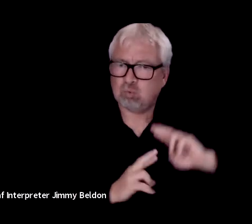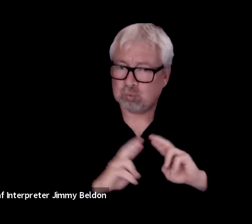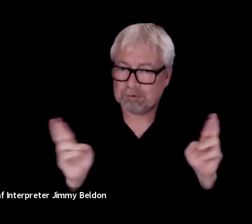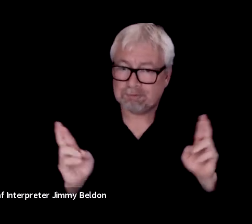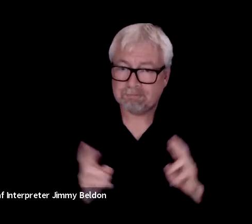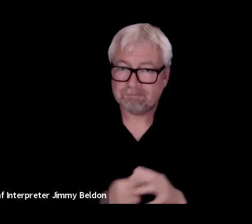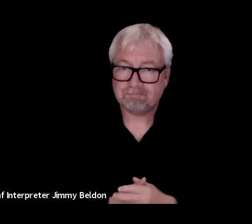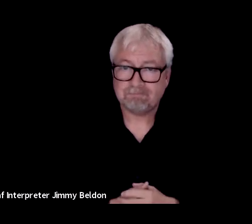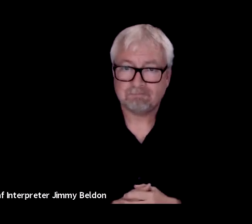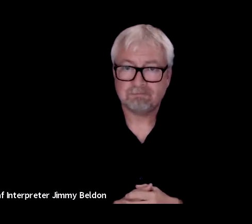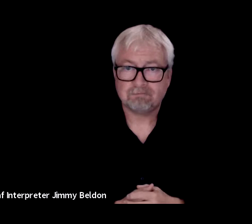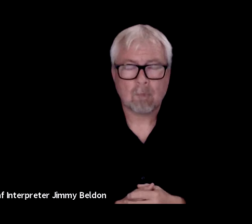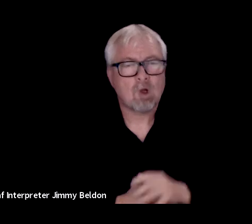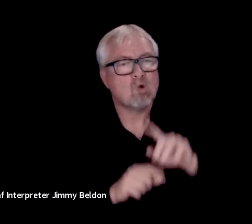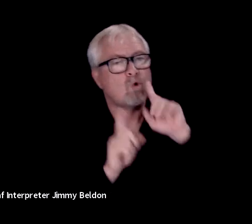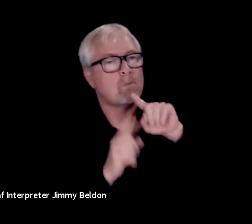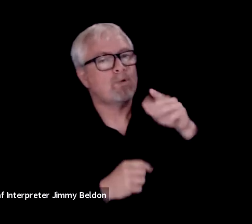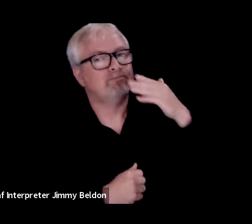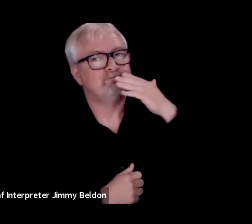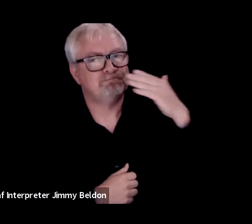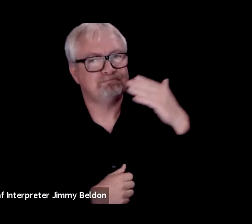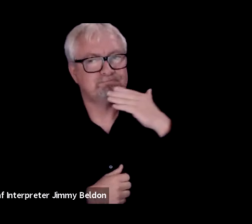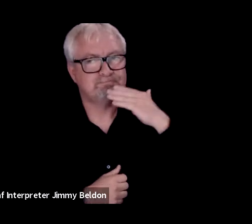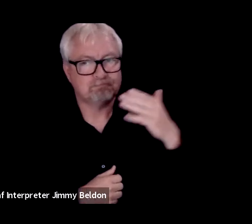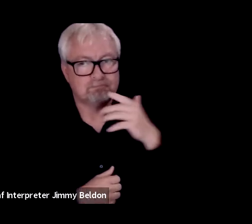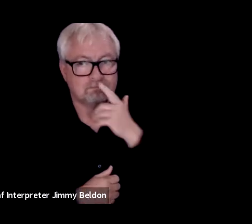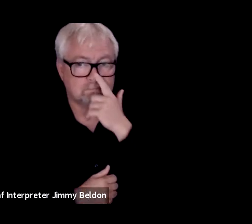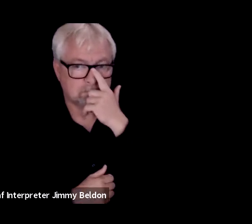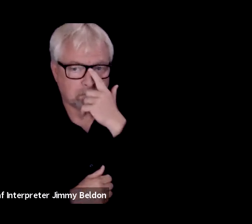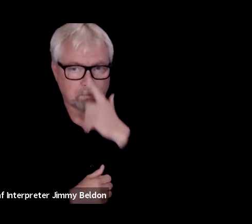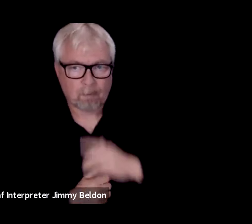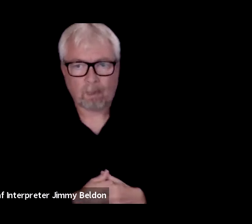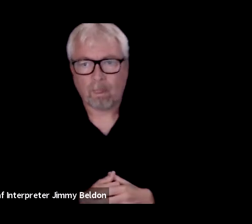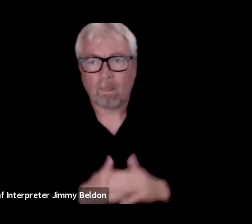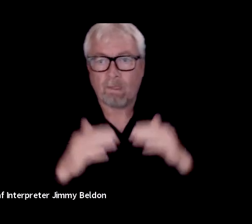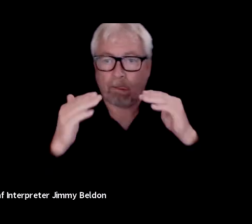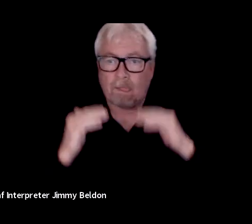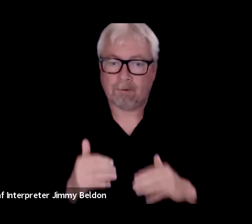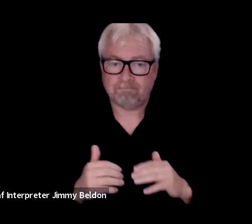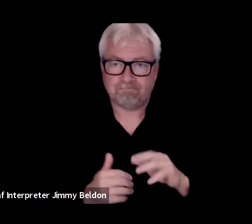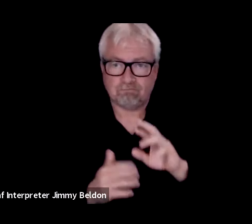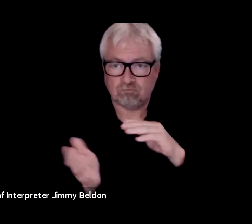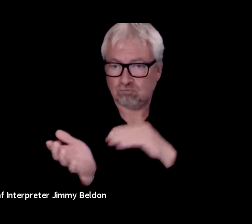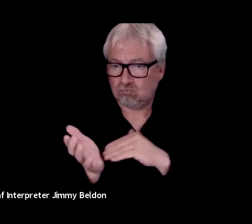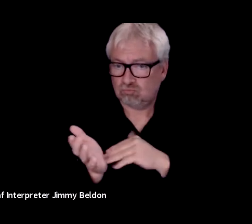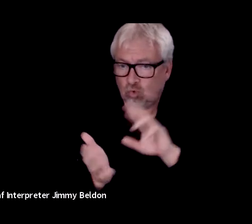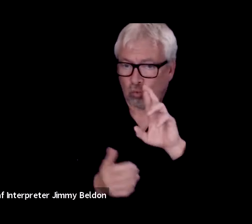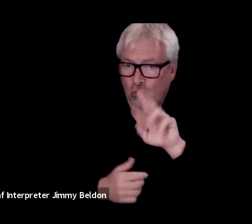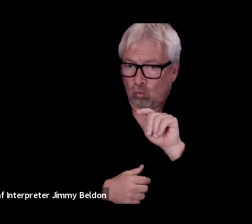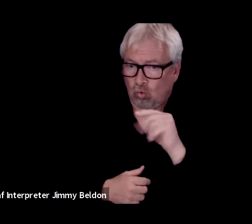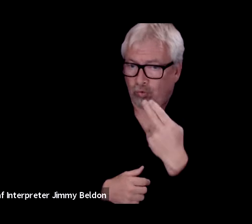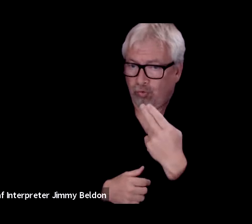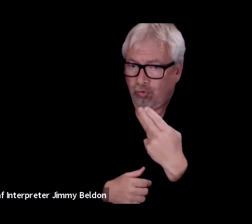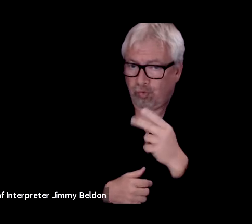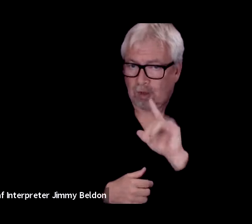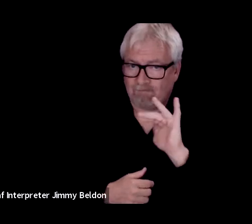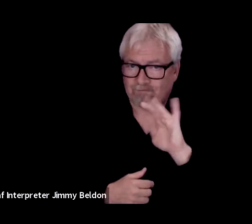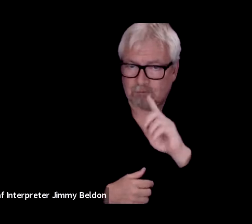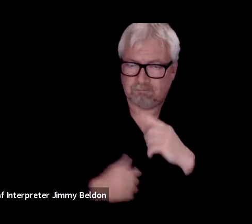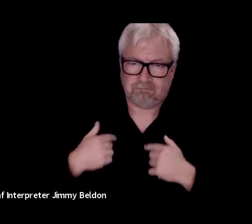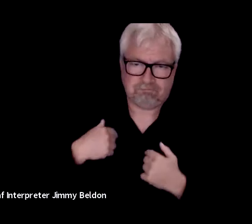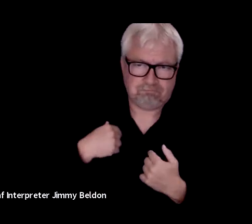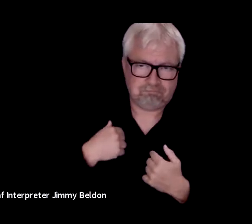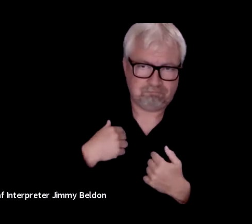There were two other articles published at the same time as the one I quoted last Friday